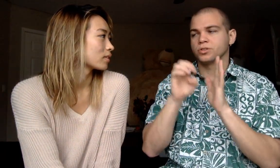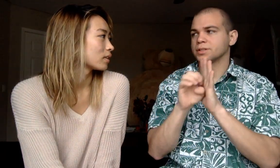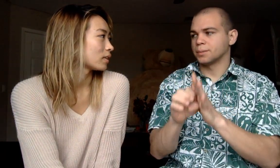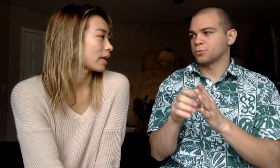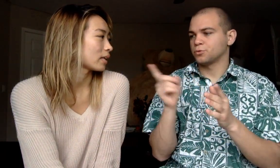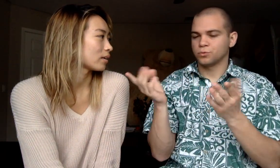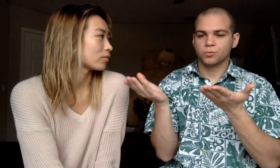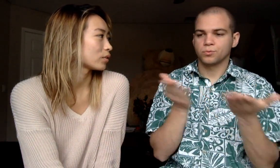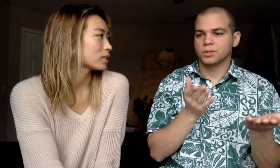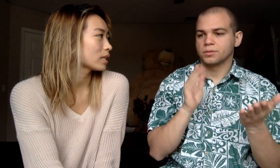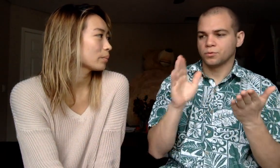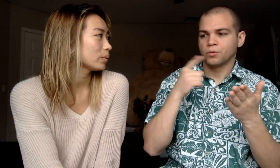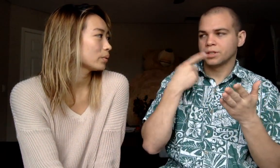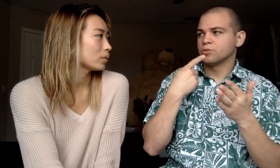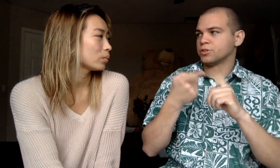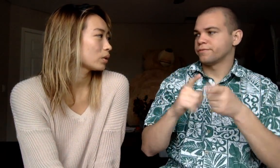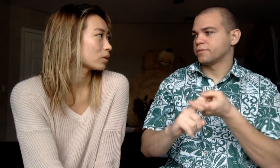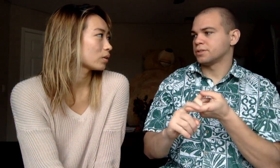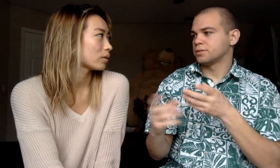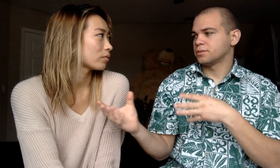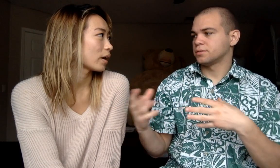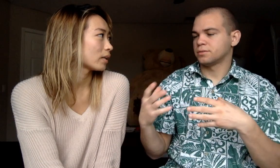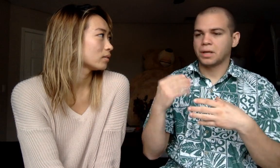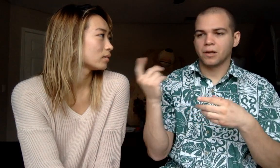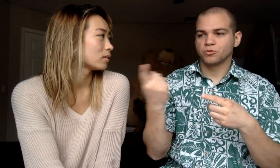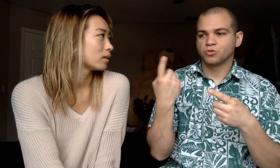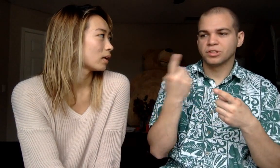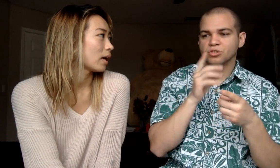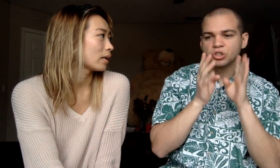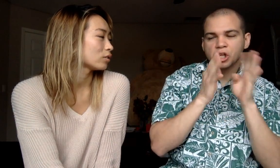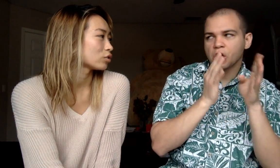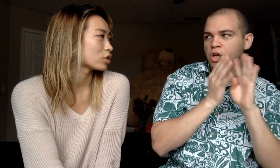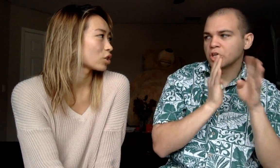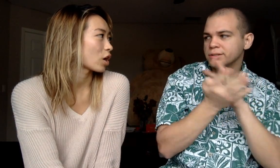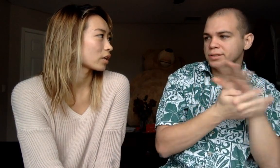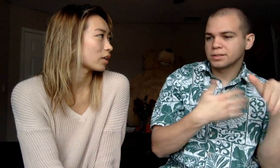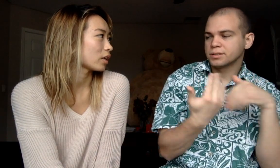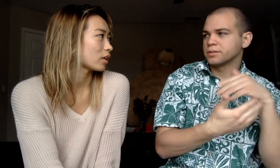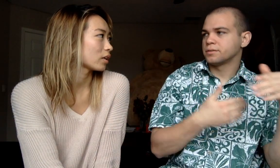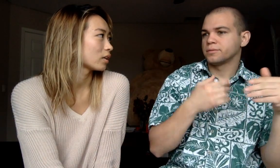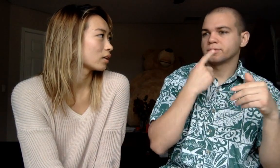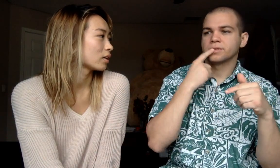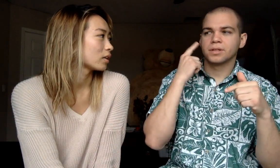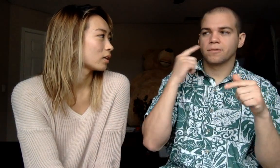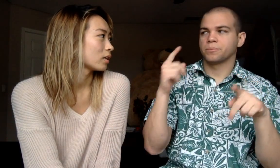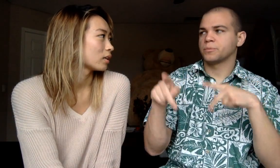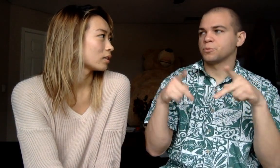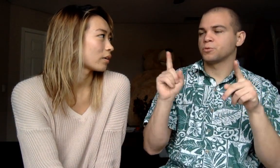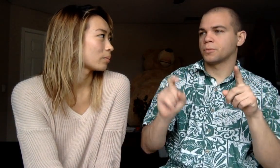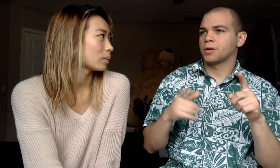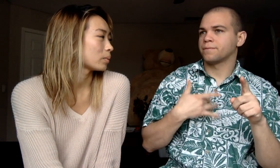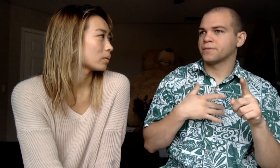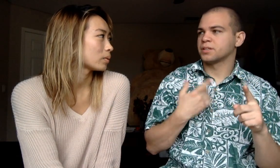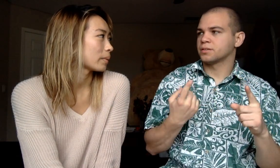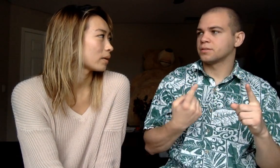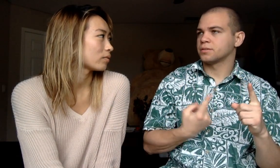Like if, for example, you bring your hearing friend and you're just talking, deaf people might